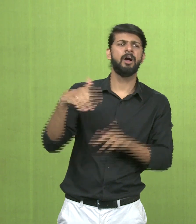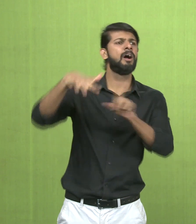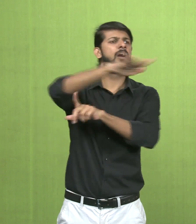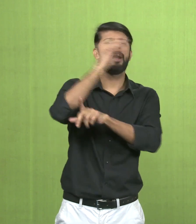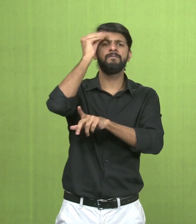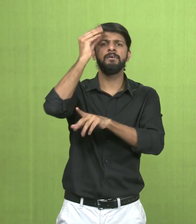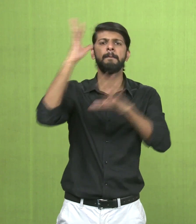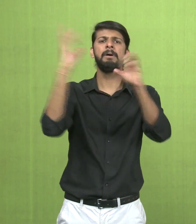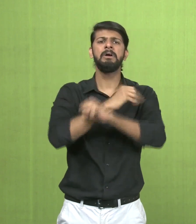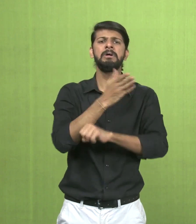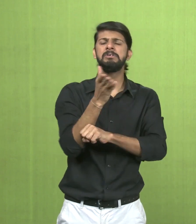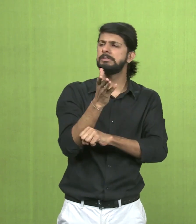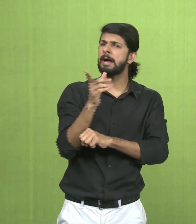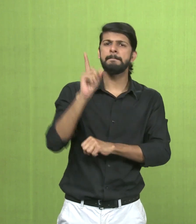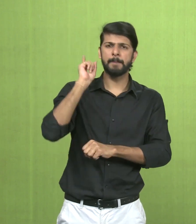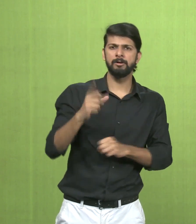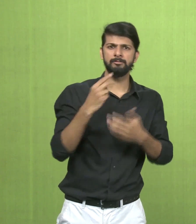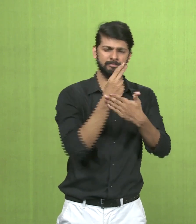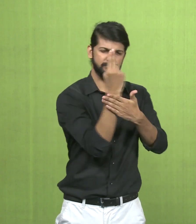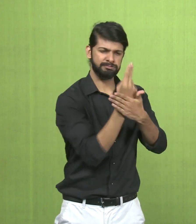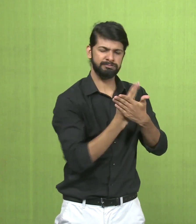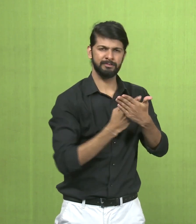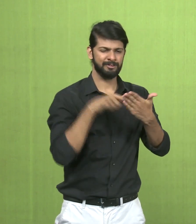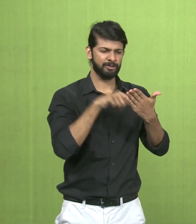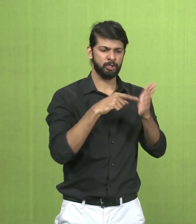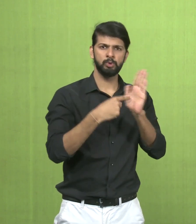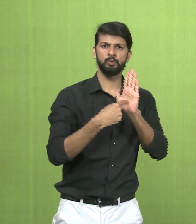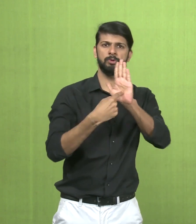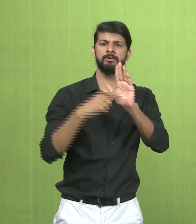is a growing issue and many of us are ignorant about it.